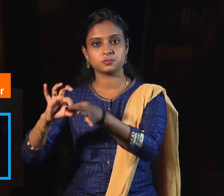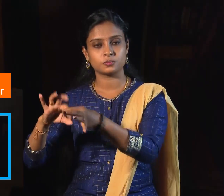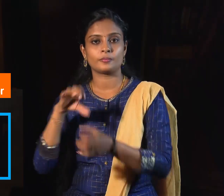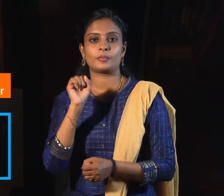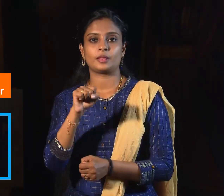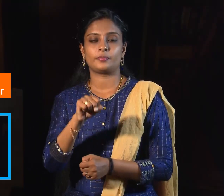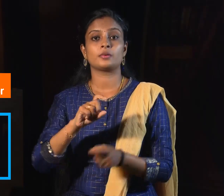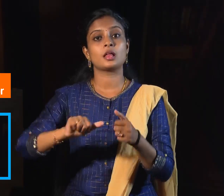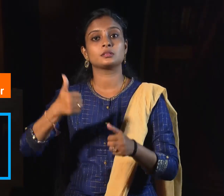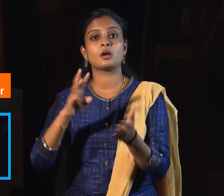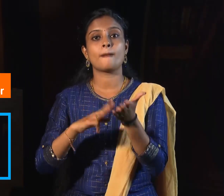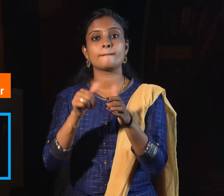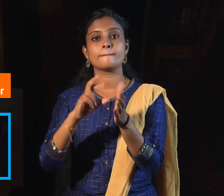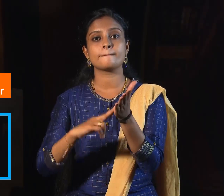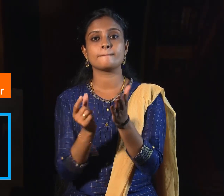Manufacturing sector.